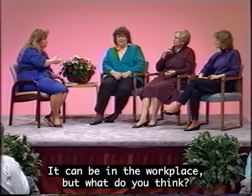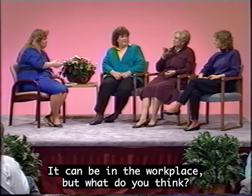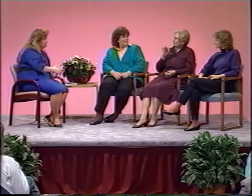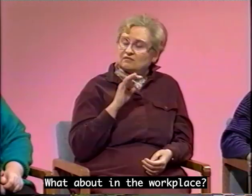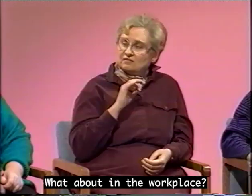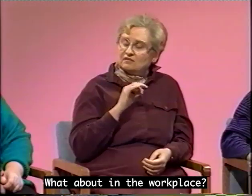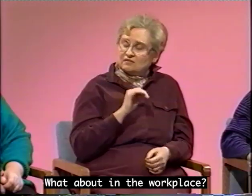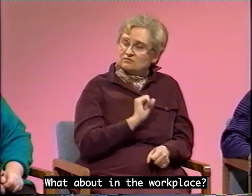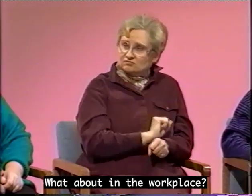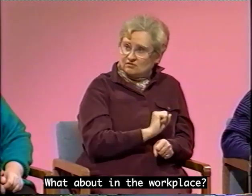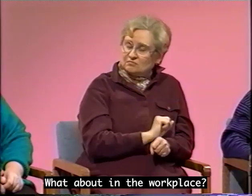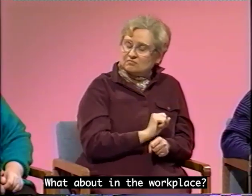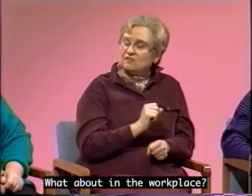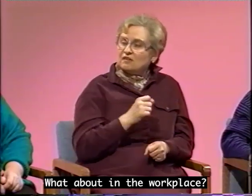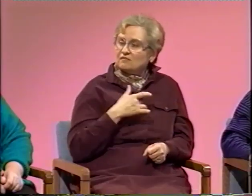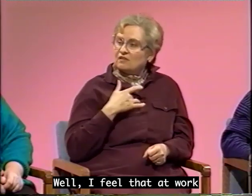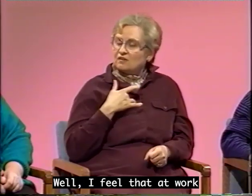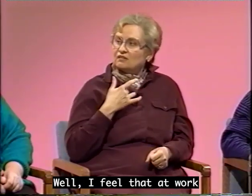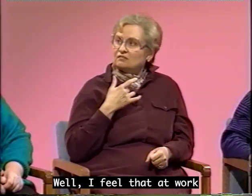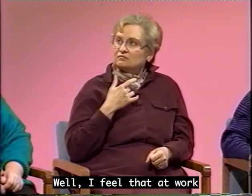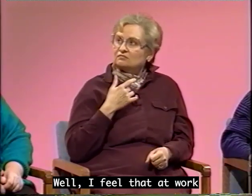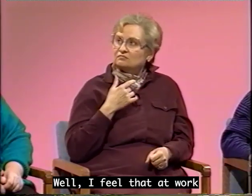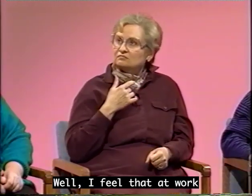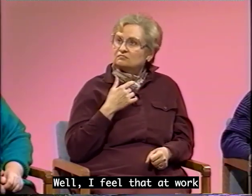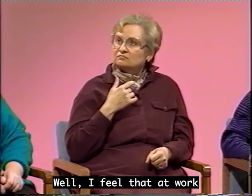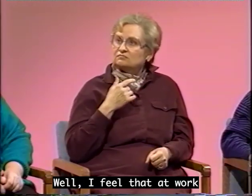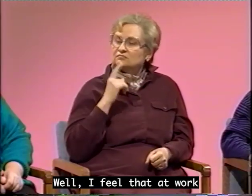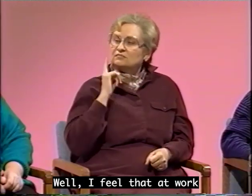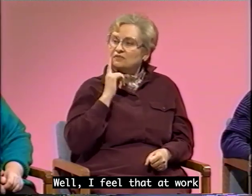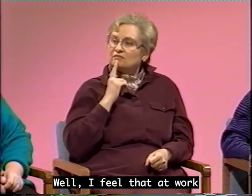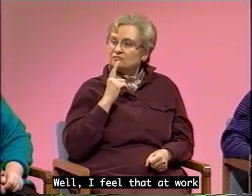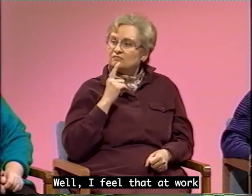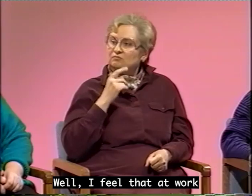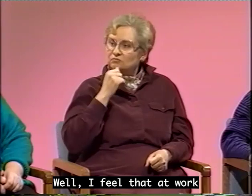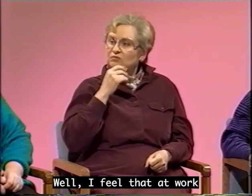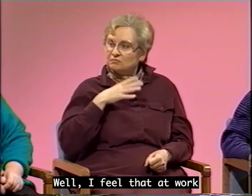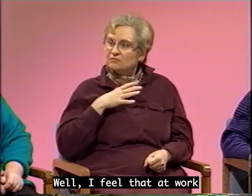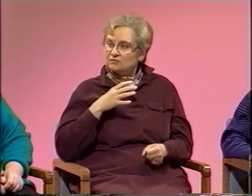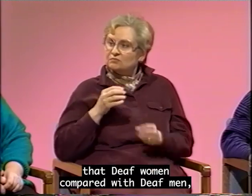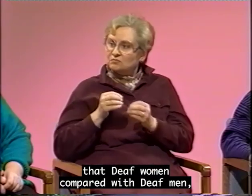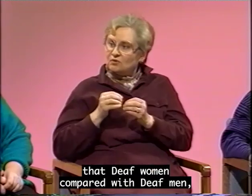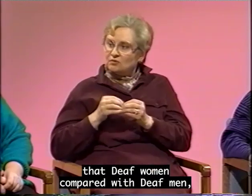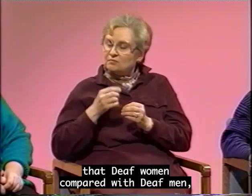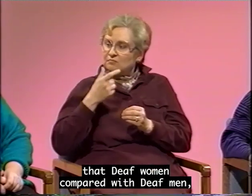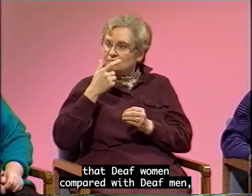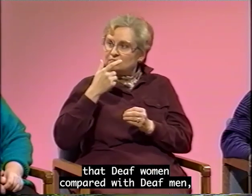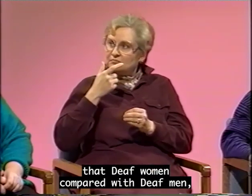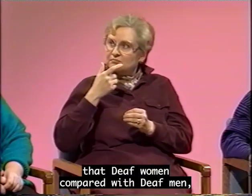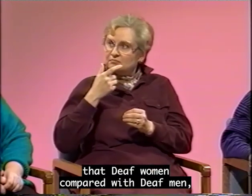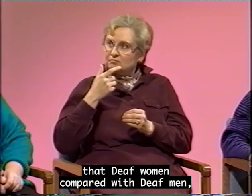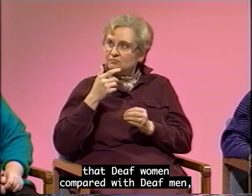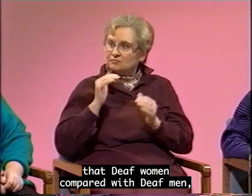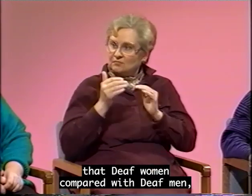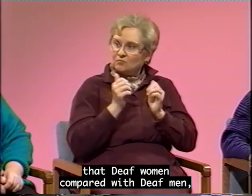think? What about in the workplace? Well, I feel at work that deaf women